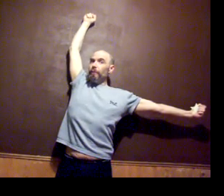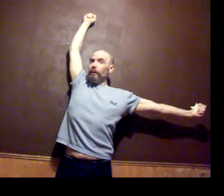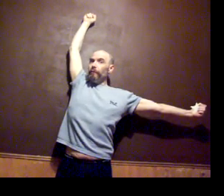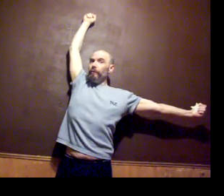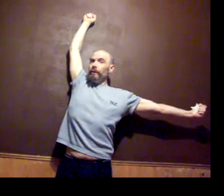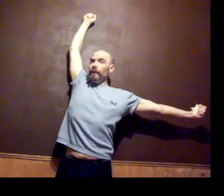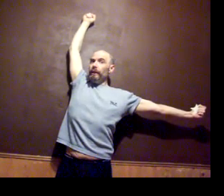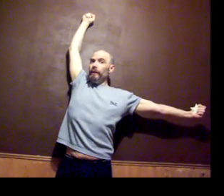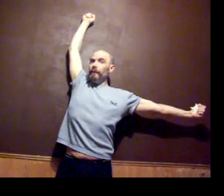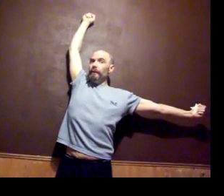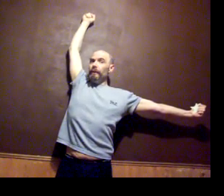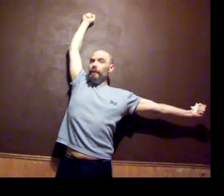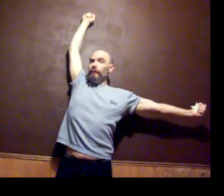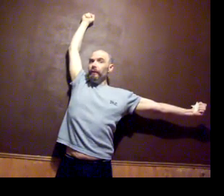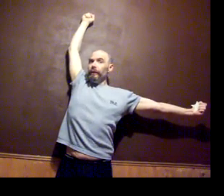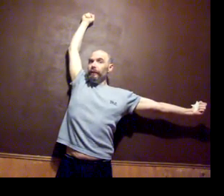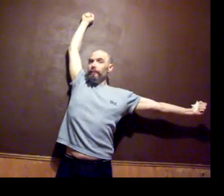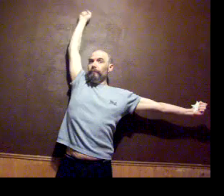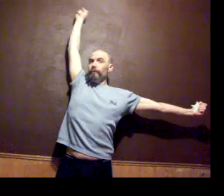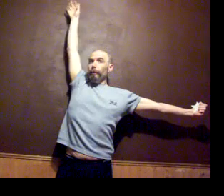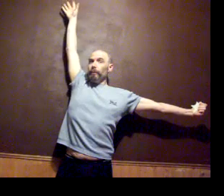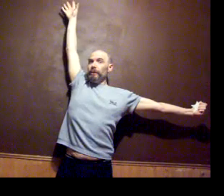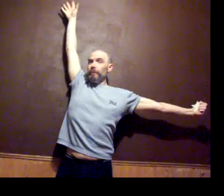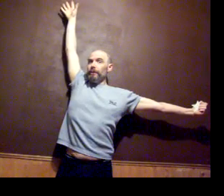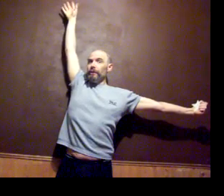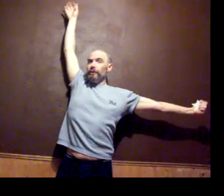above the fireplace upstairs.